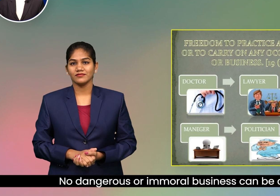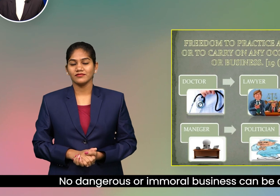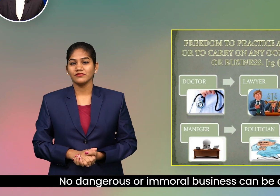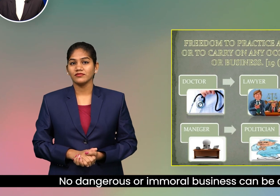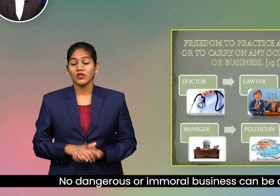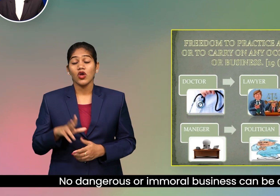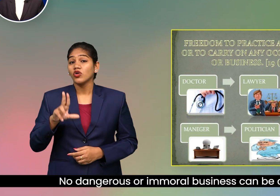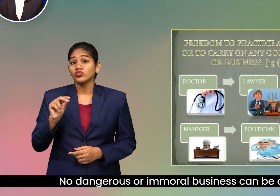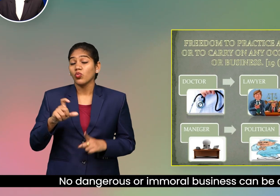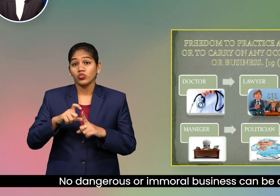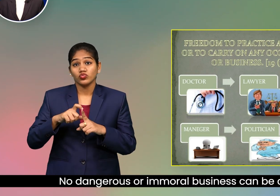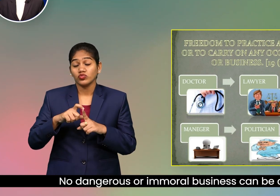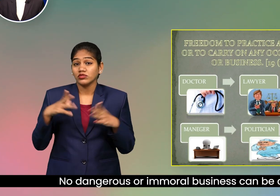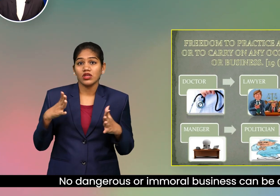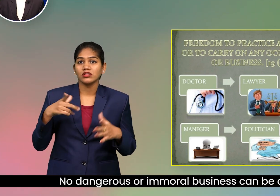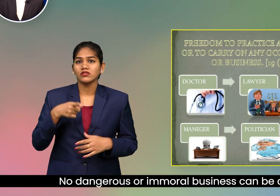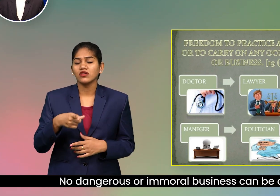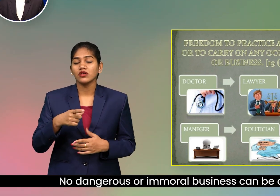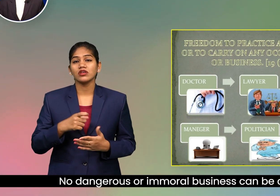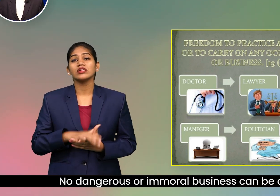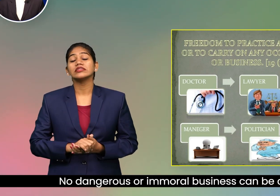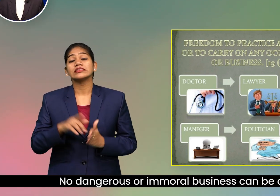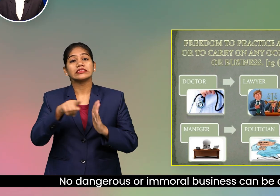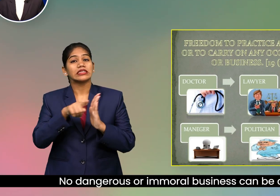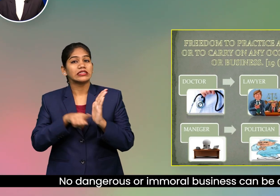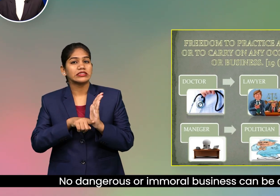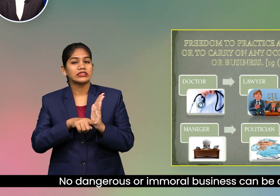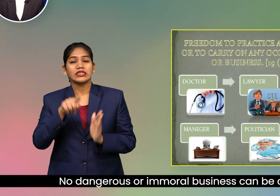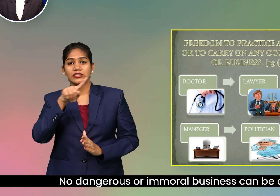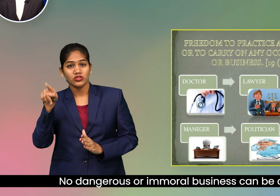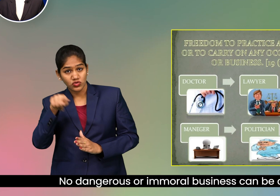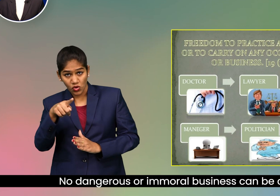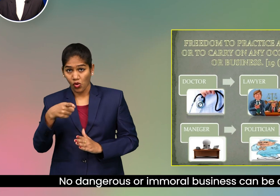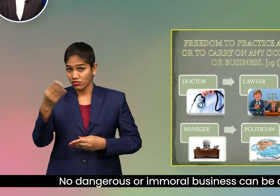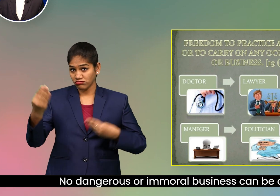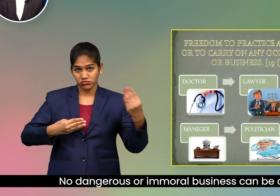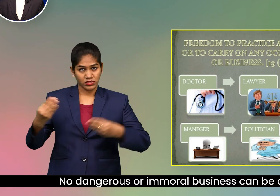No dangerous or immoral business can be conducted.